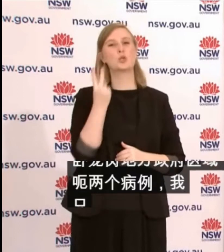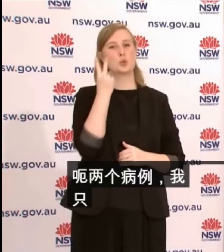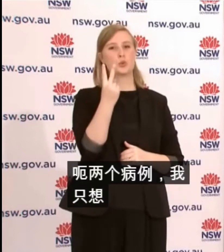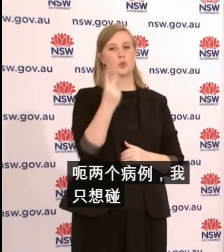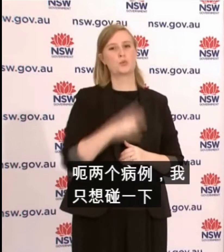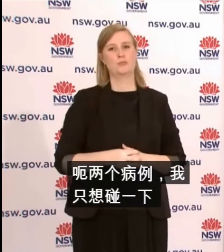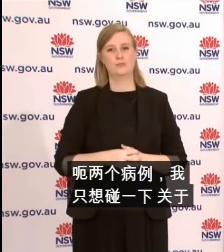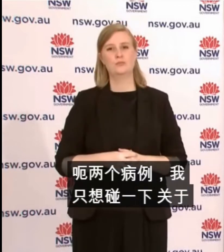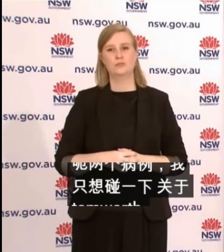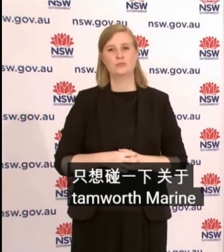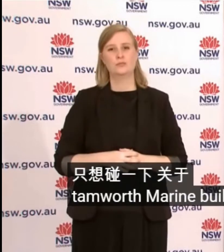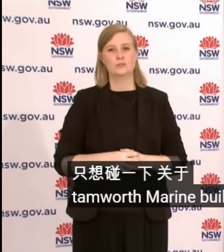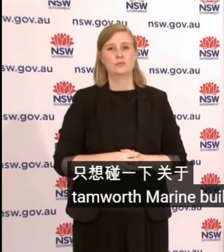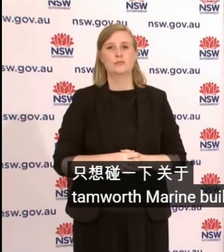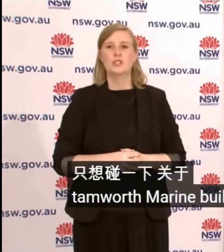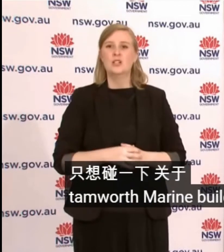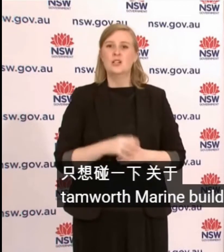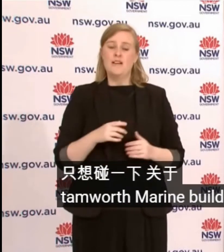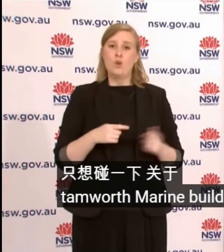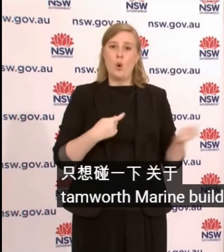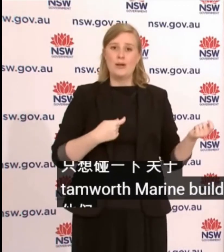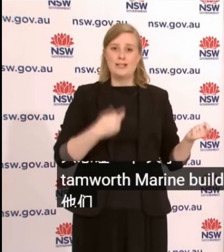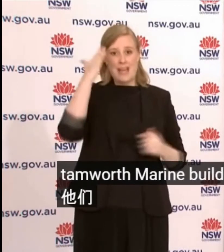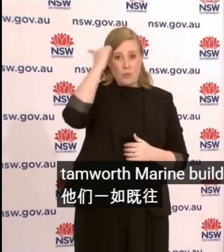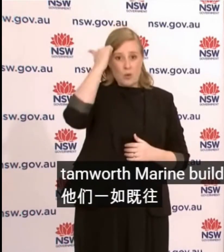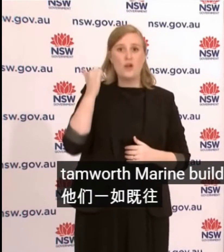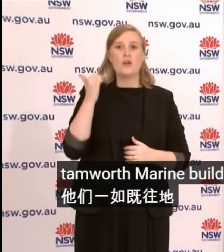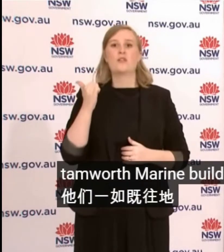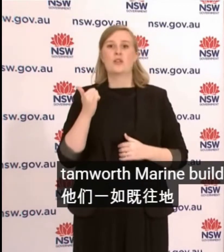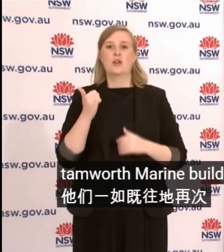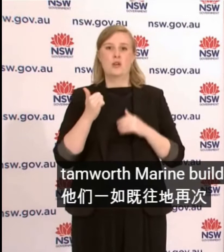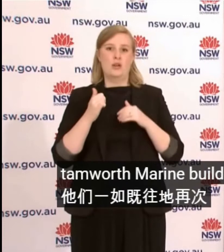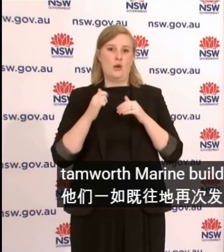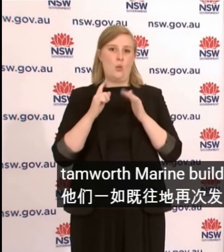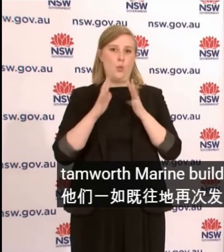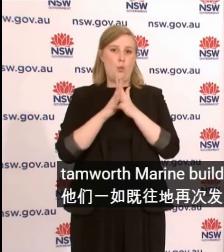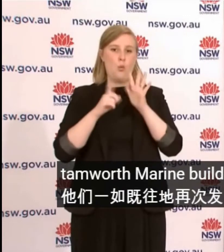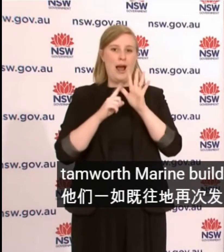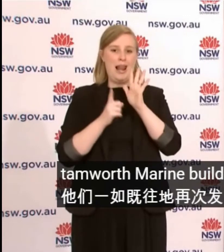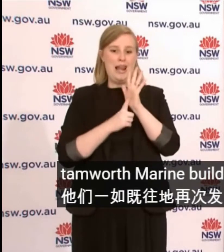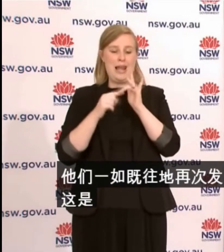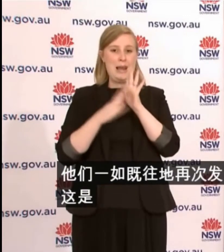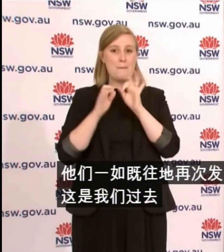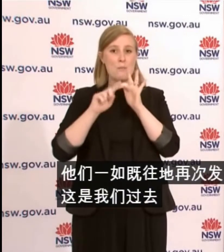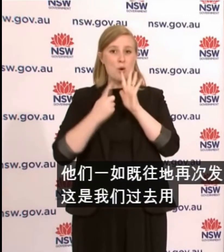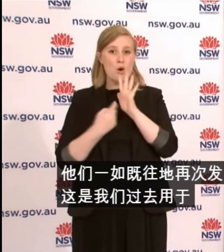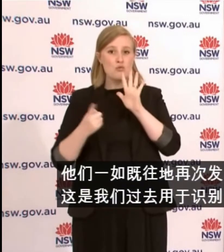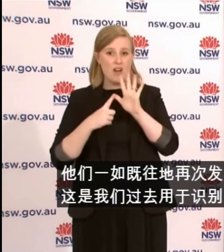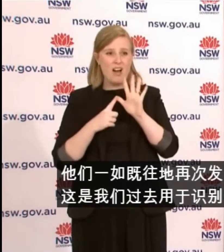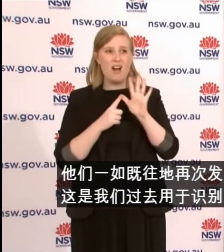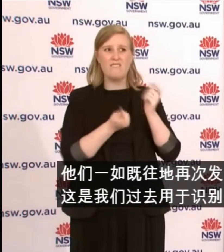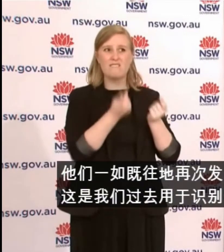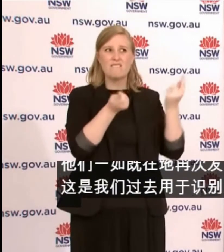I just want to touch on again the sewage surveillance in Tamworth, Merimbula, Cooma and Brewarrina. They are alarming. Again, as always, it's